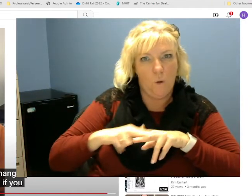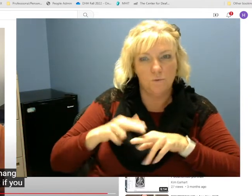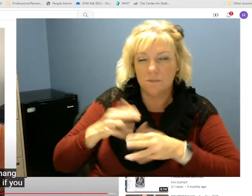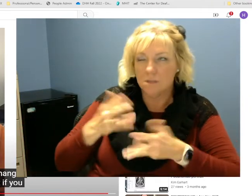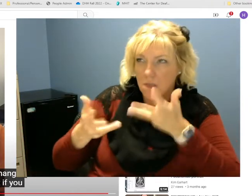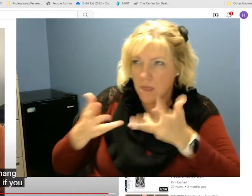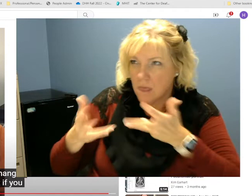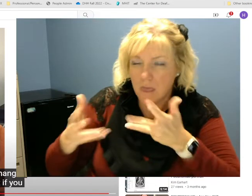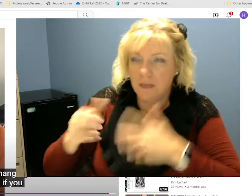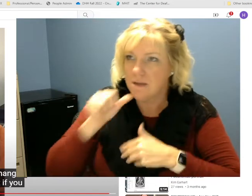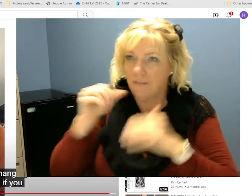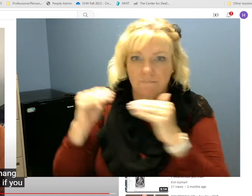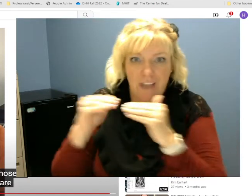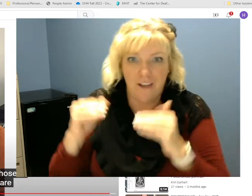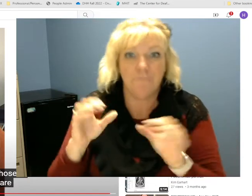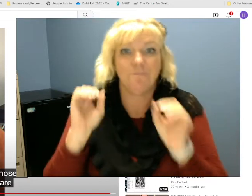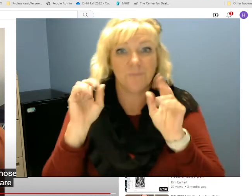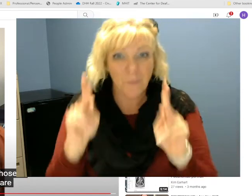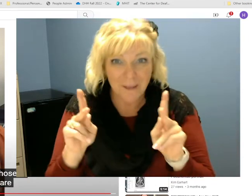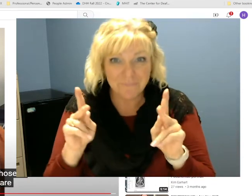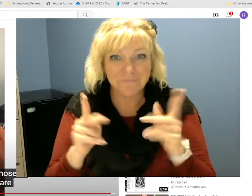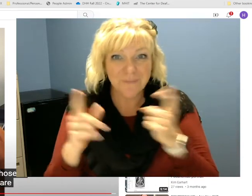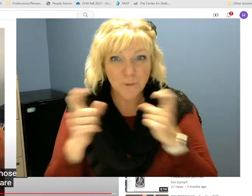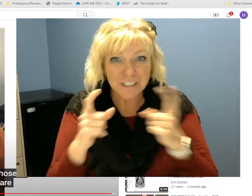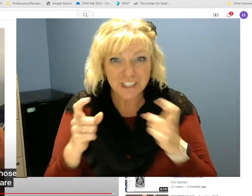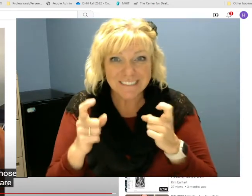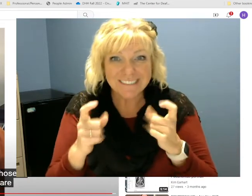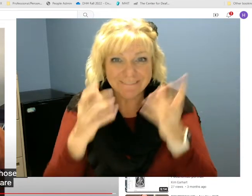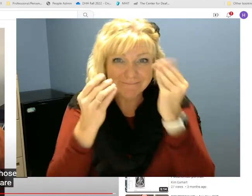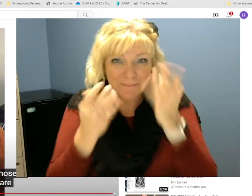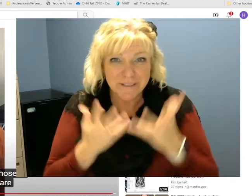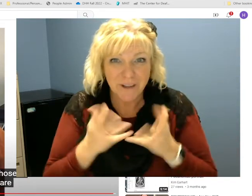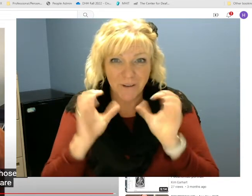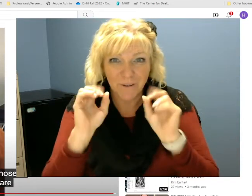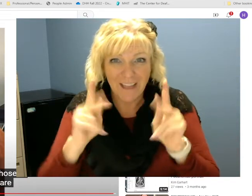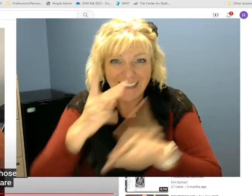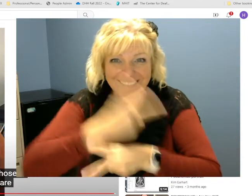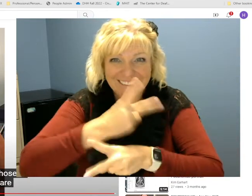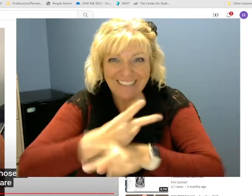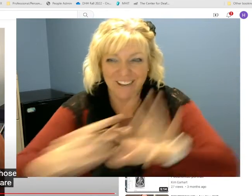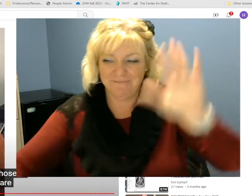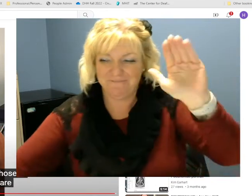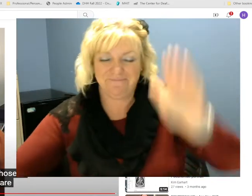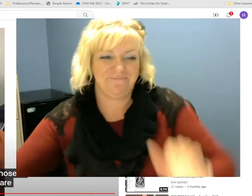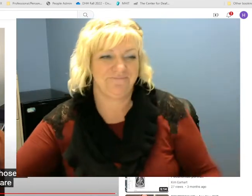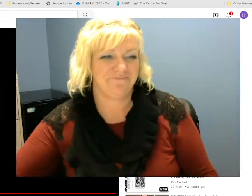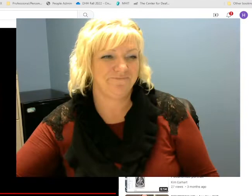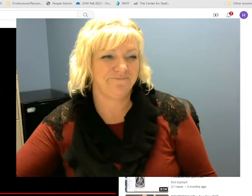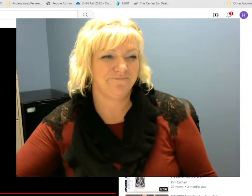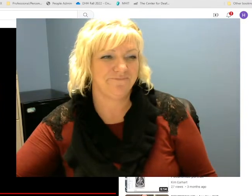the railroad. All right, if you have any questions, you can put those in the discussion module. Take care.